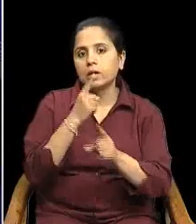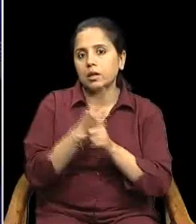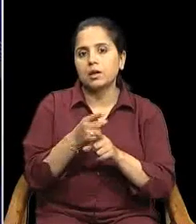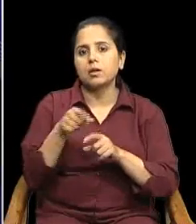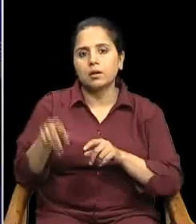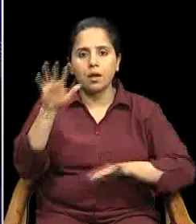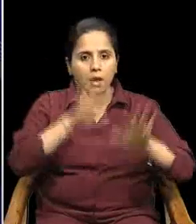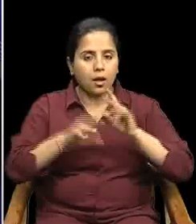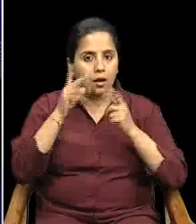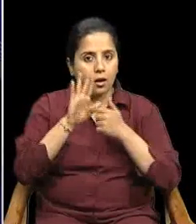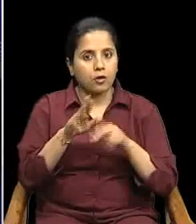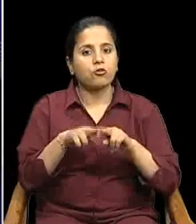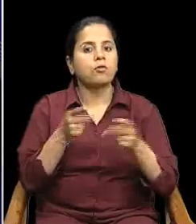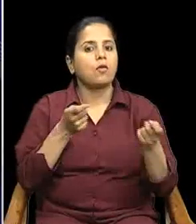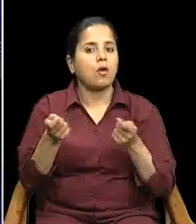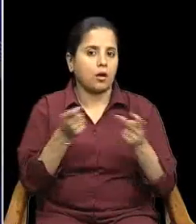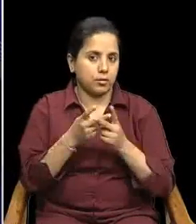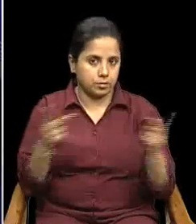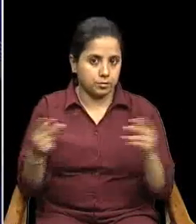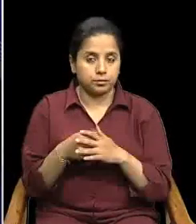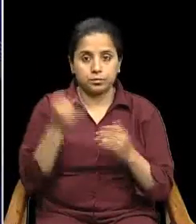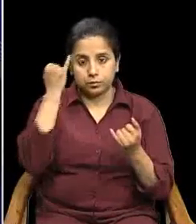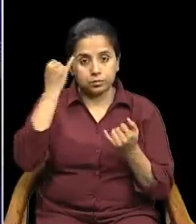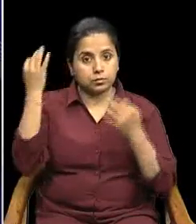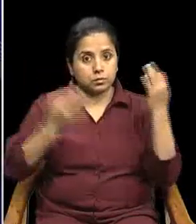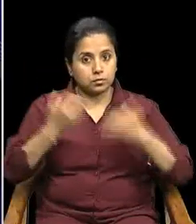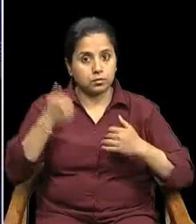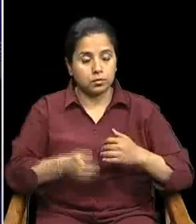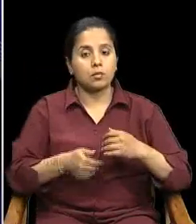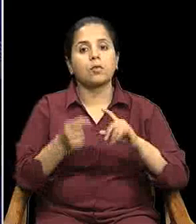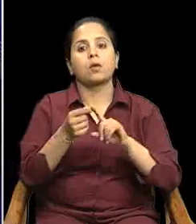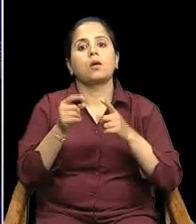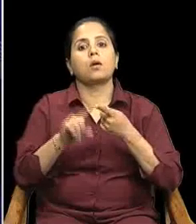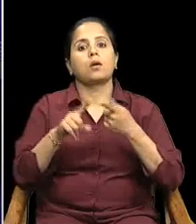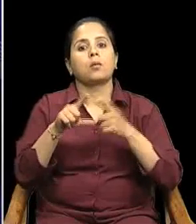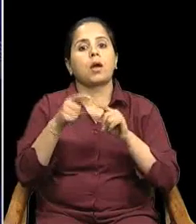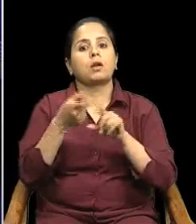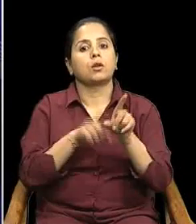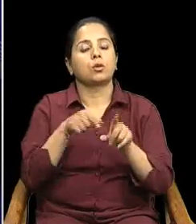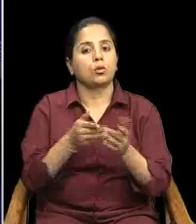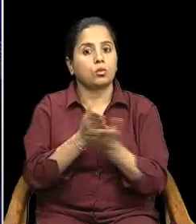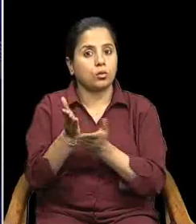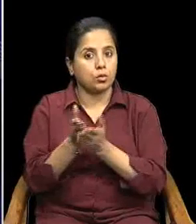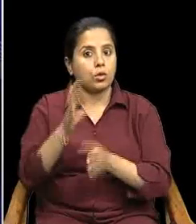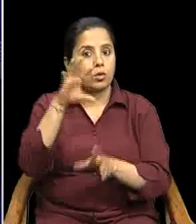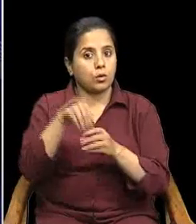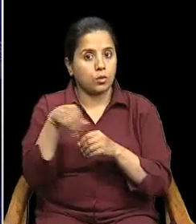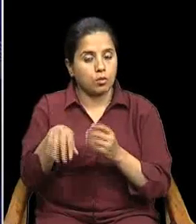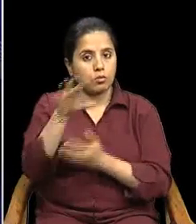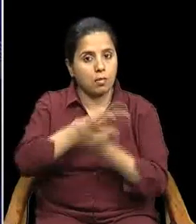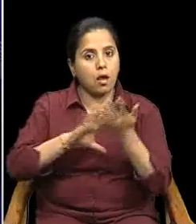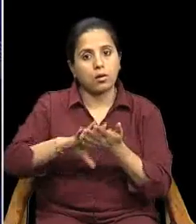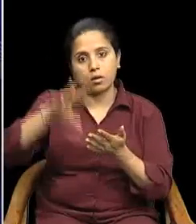acting as a facilitator. The innovative pedagogies that can be used include blended